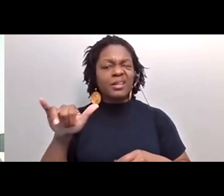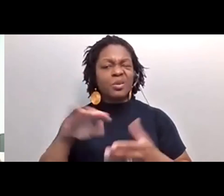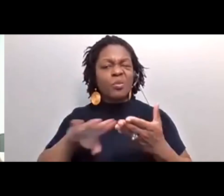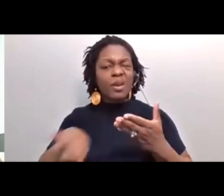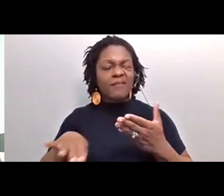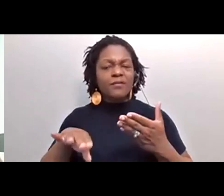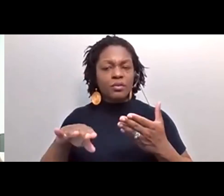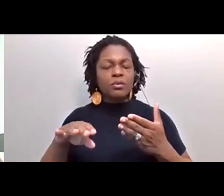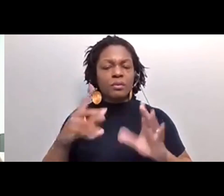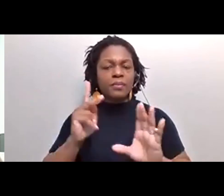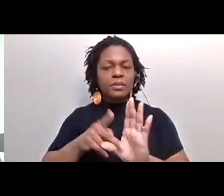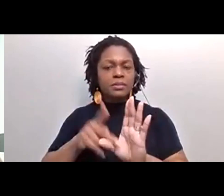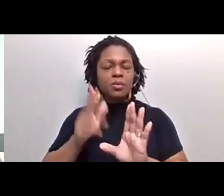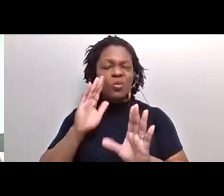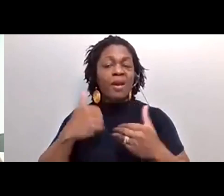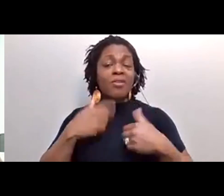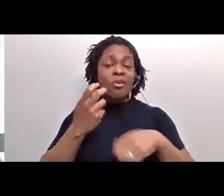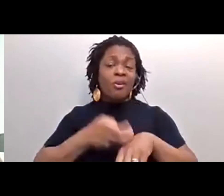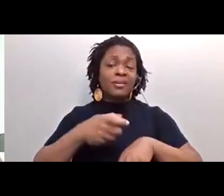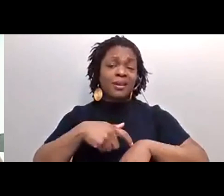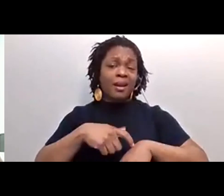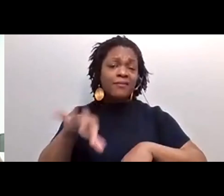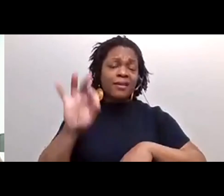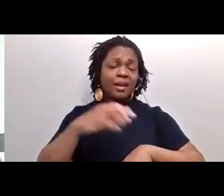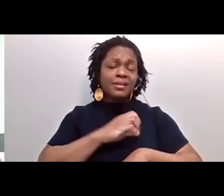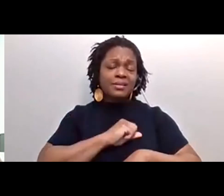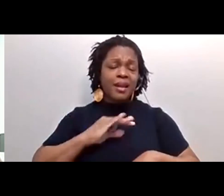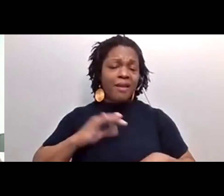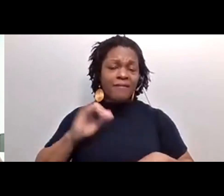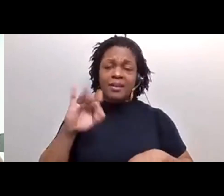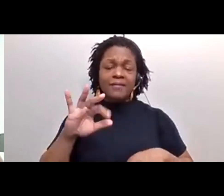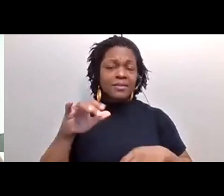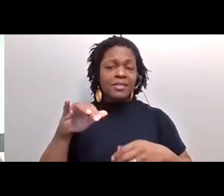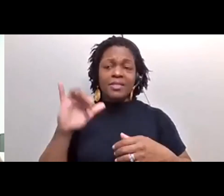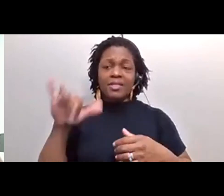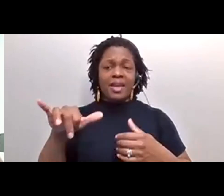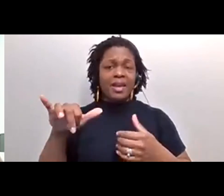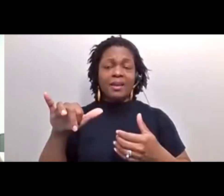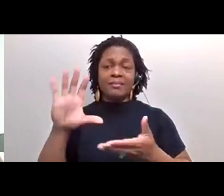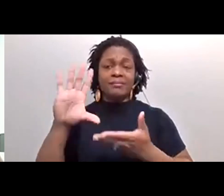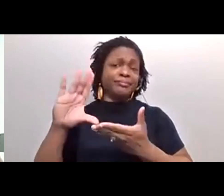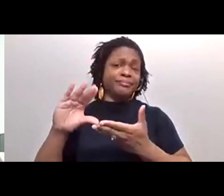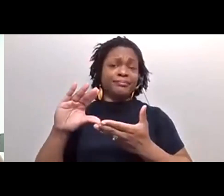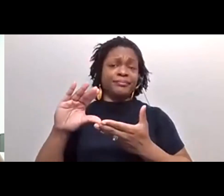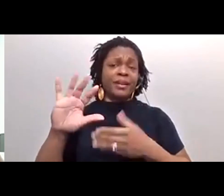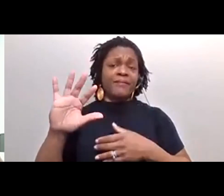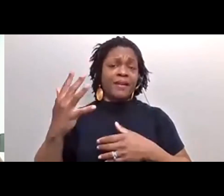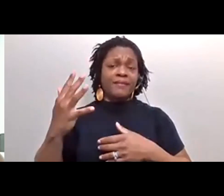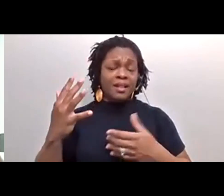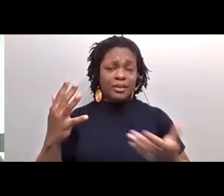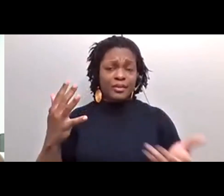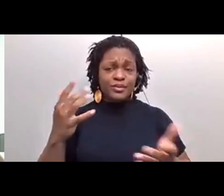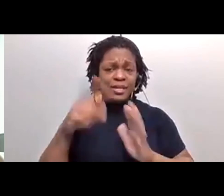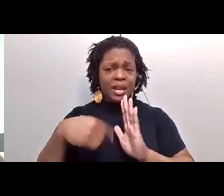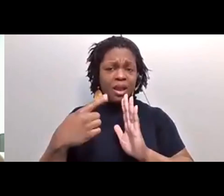difficult time finding staff if they're getting paid $5 an hour less than DD